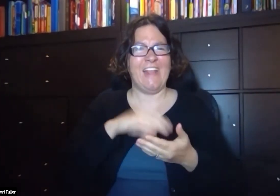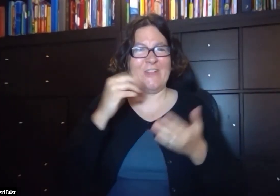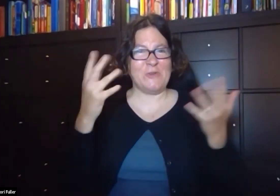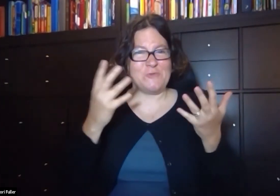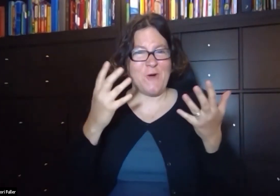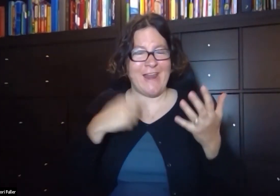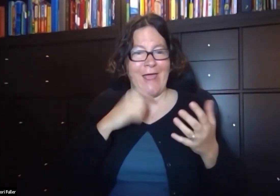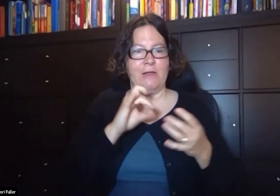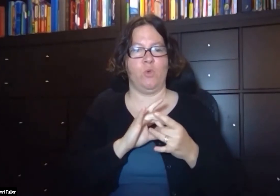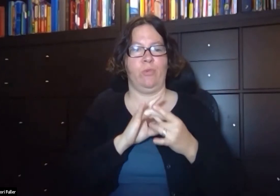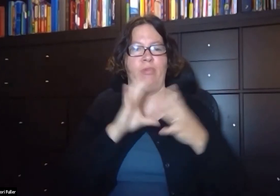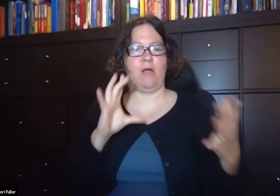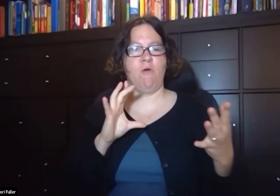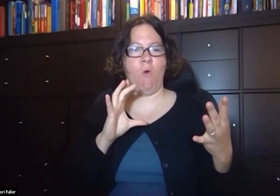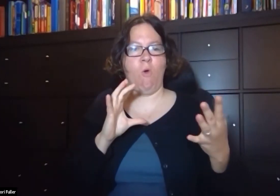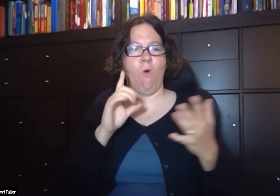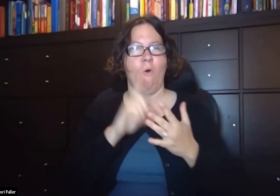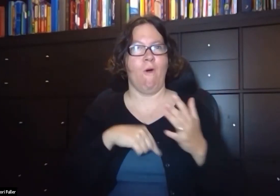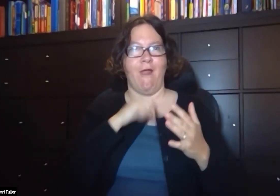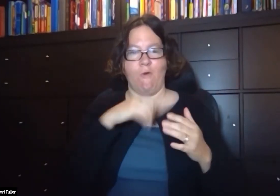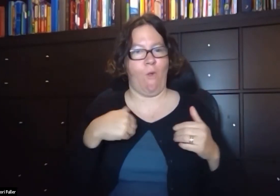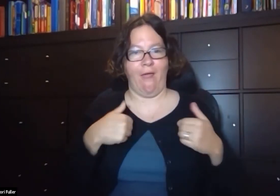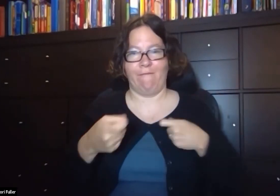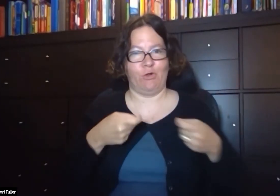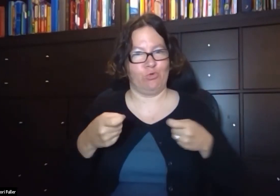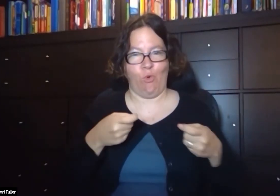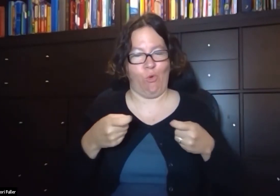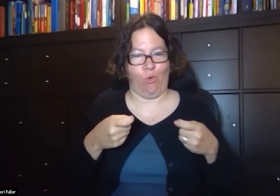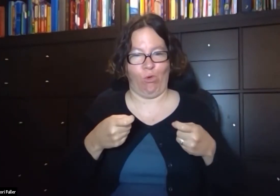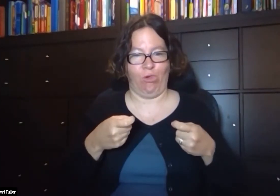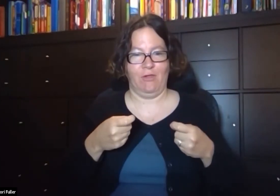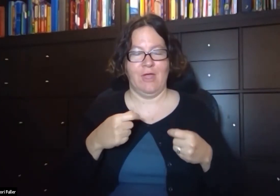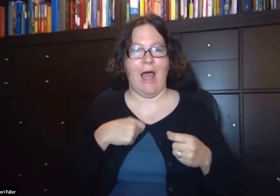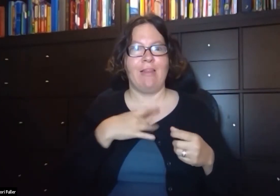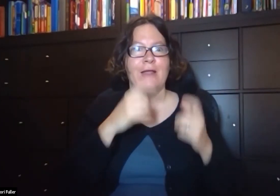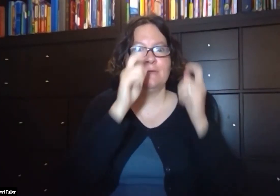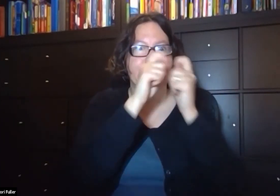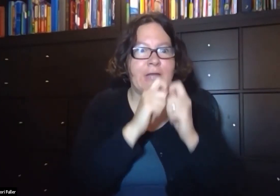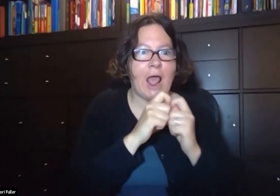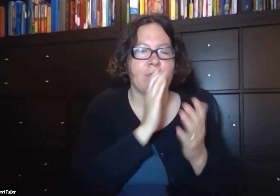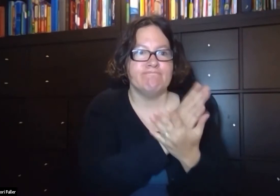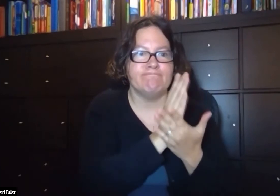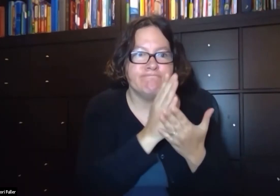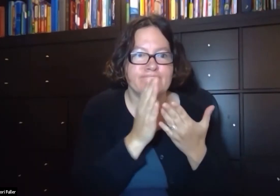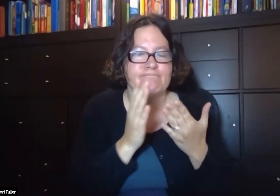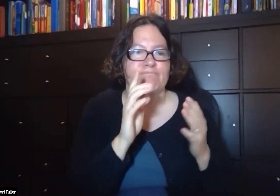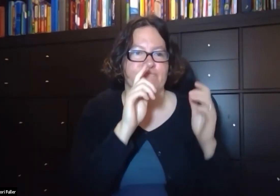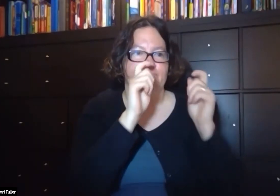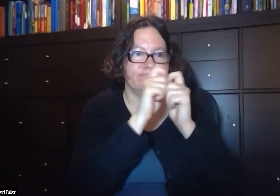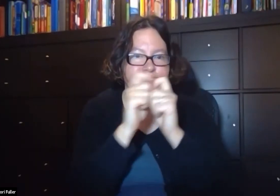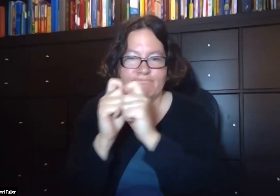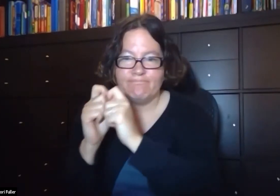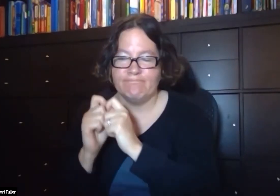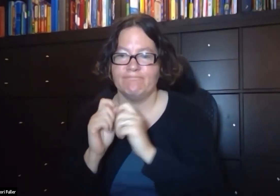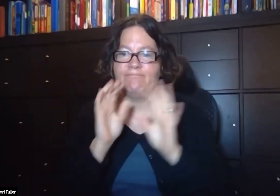was greatly restricted. And so what I had to learn through this was that I had to learn that I did not